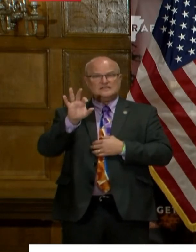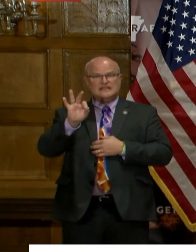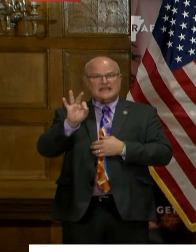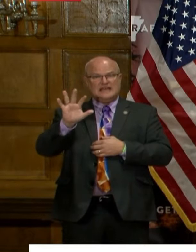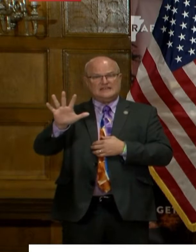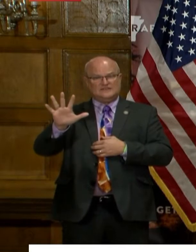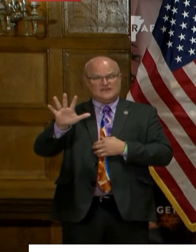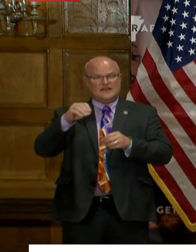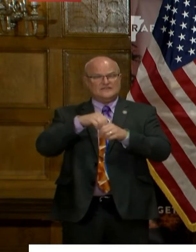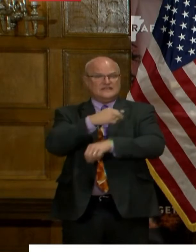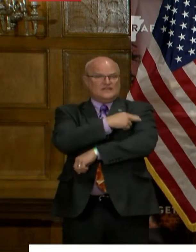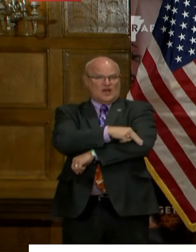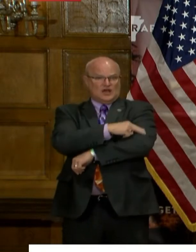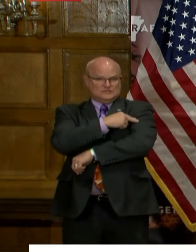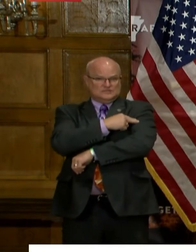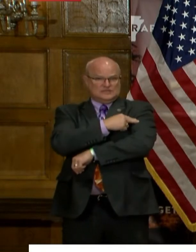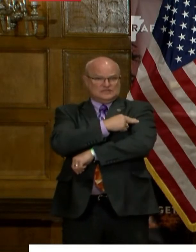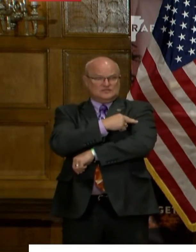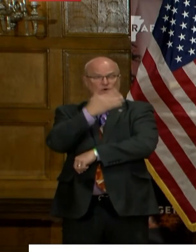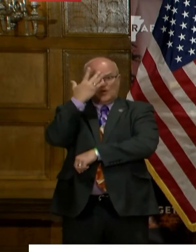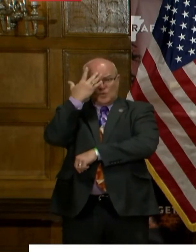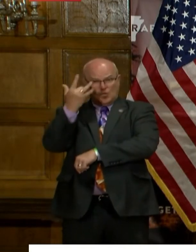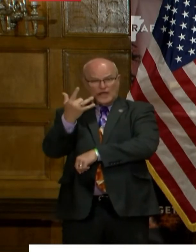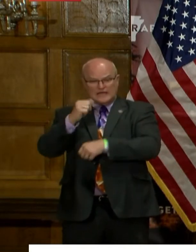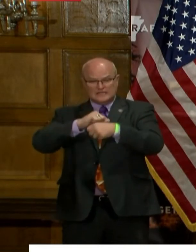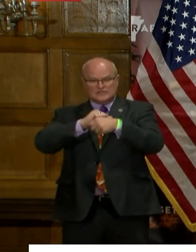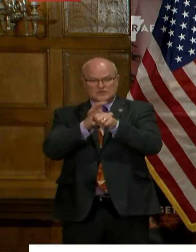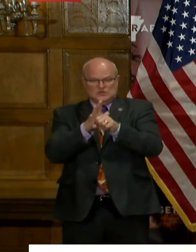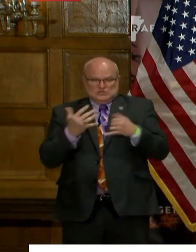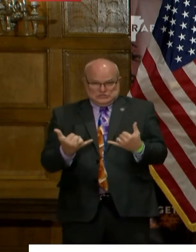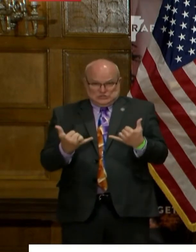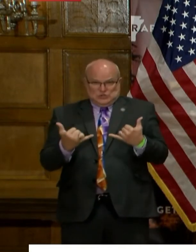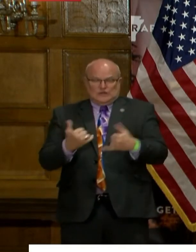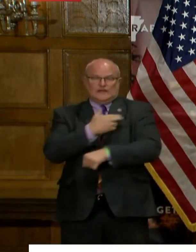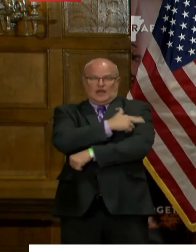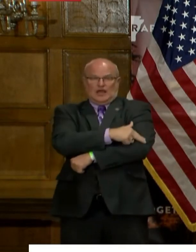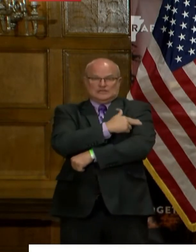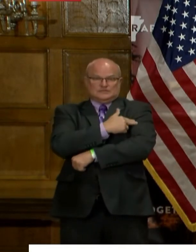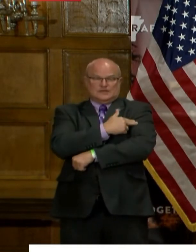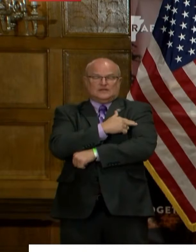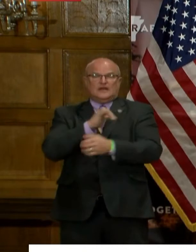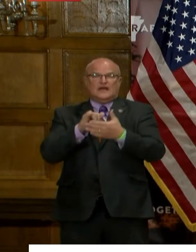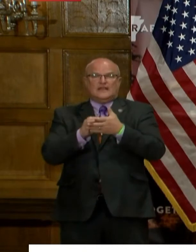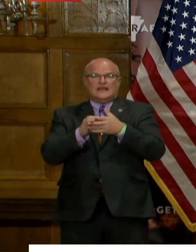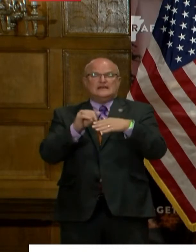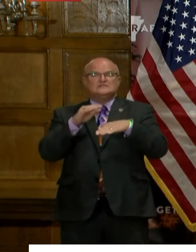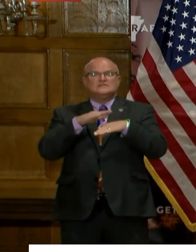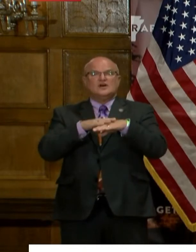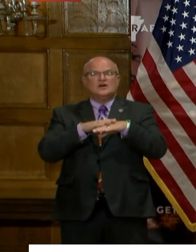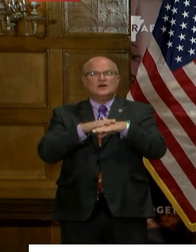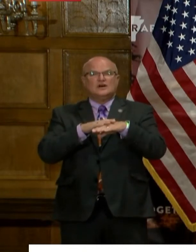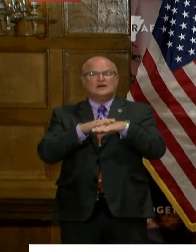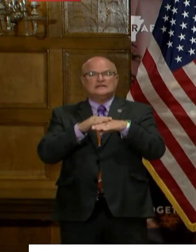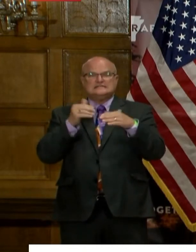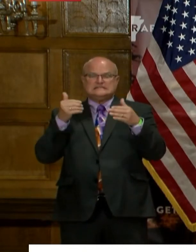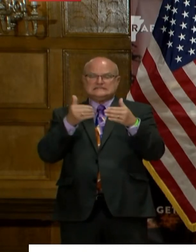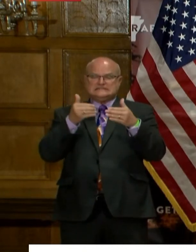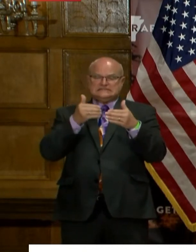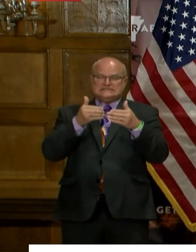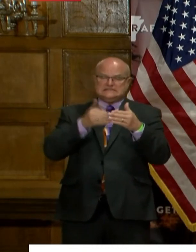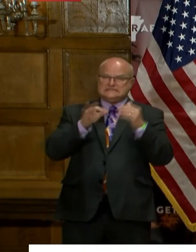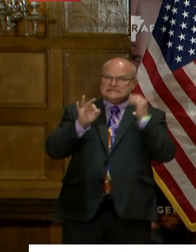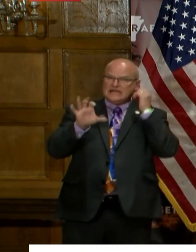895 that have been hospitalized as a result of COVID-19 are currently hospitalized. That puts us on the verge of that 900